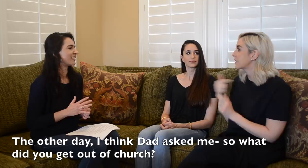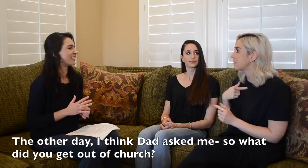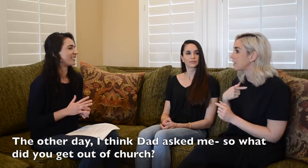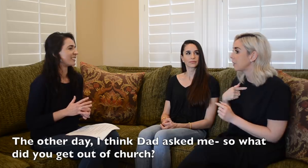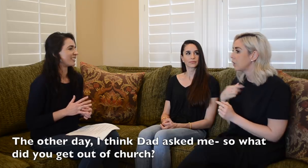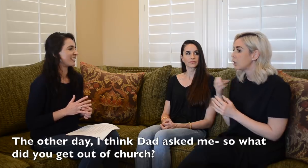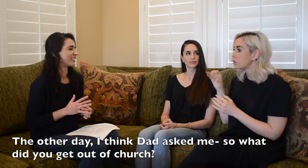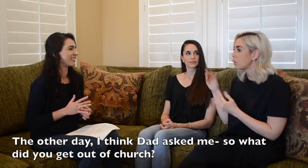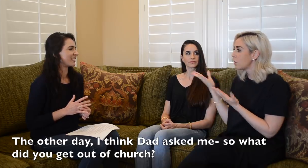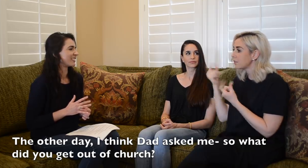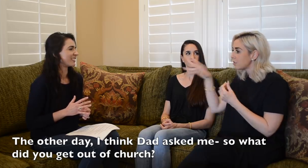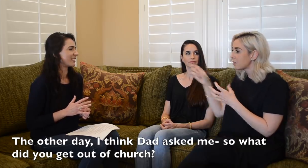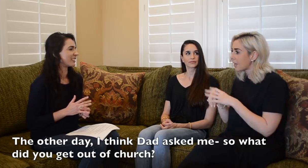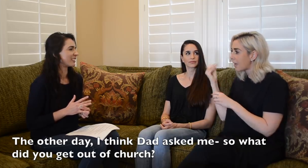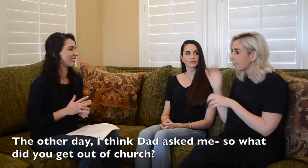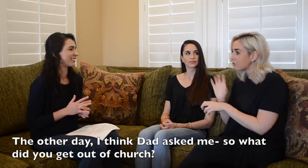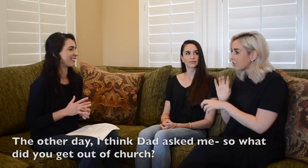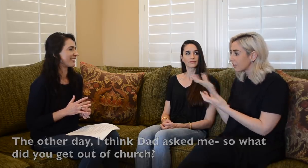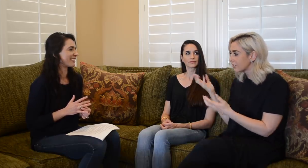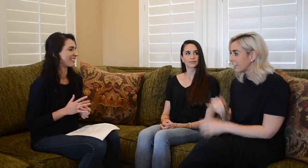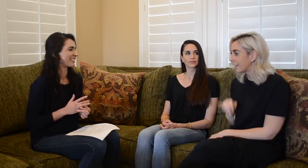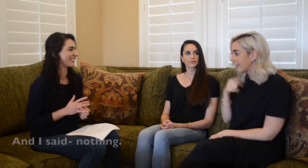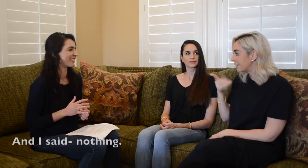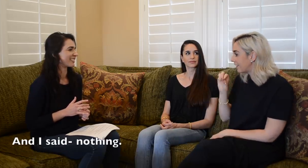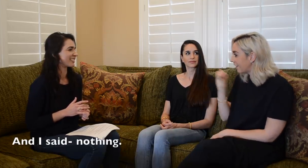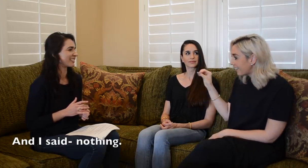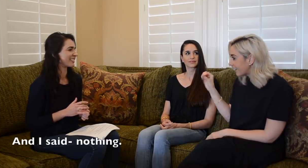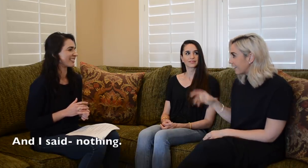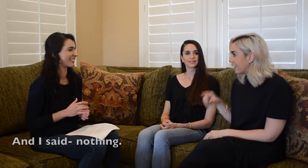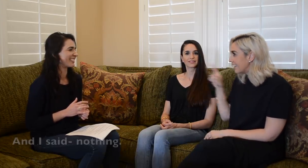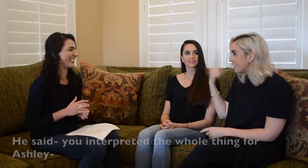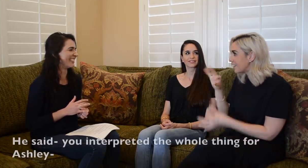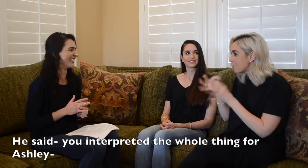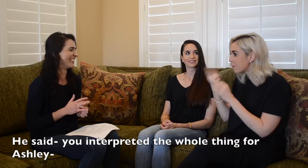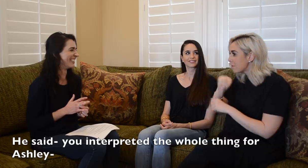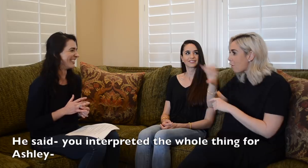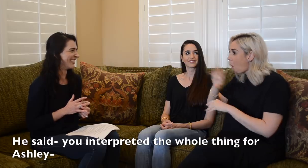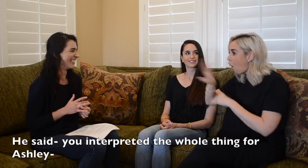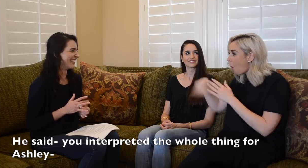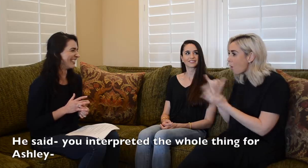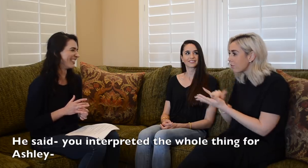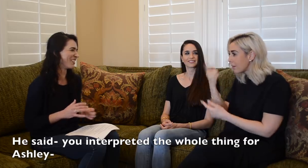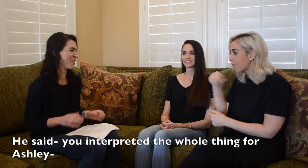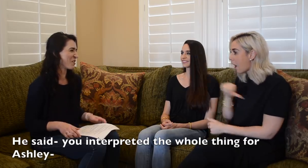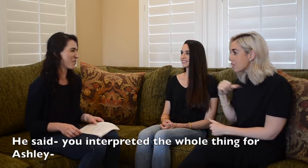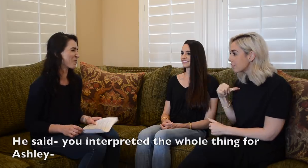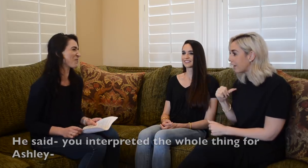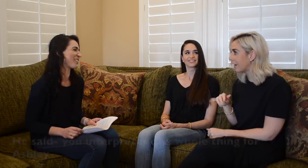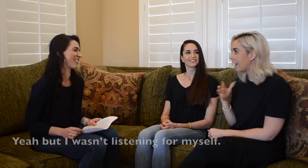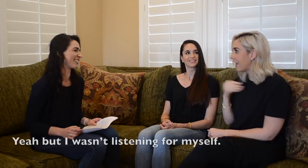me, so what did you get out of church? And I said, nothing. He said, you interpreted the whole thing for Ashley. And